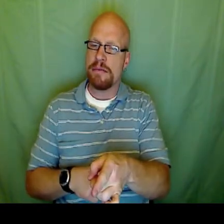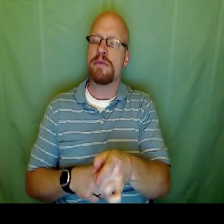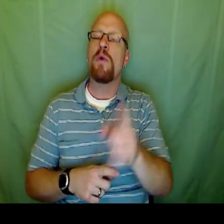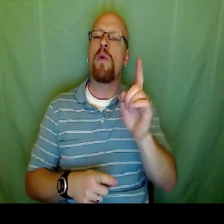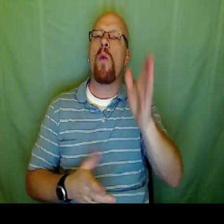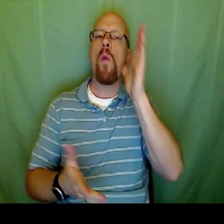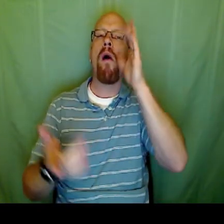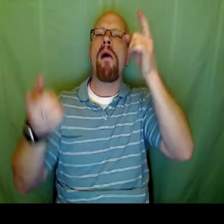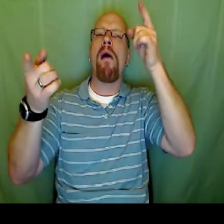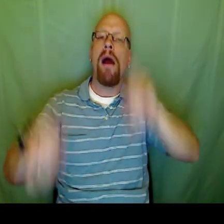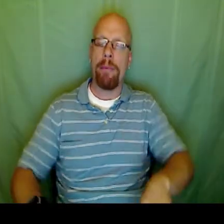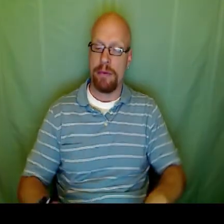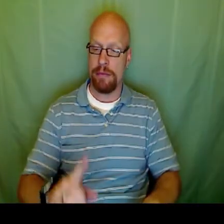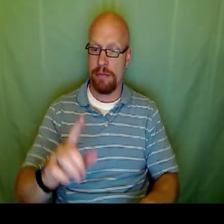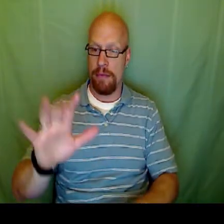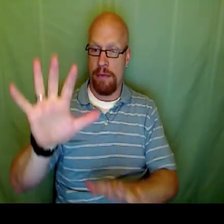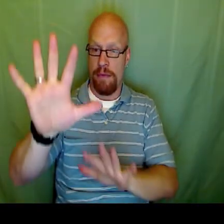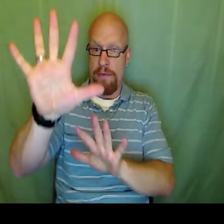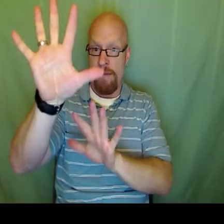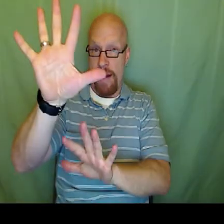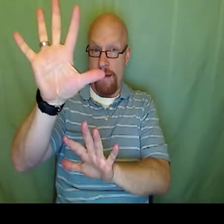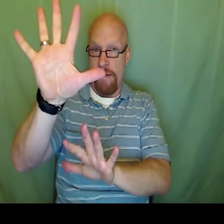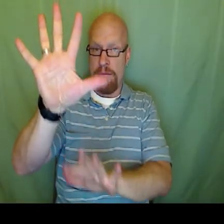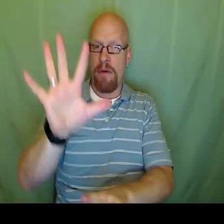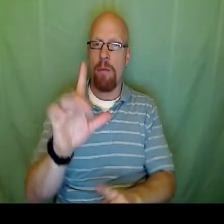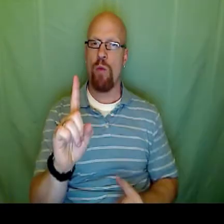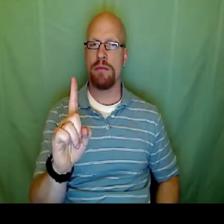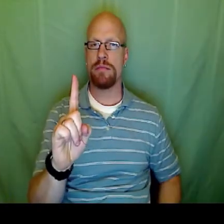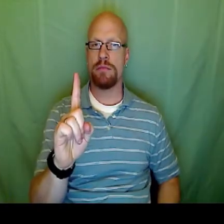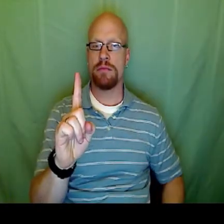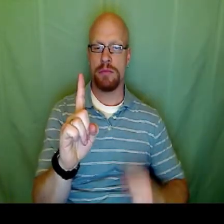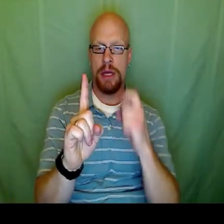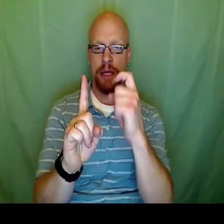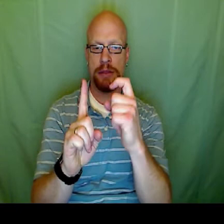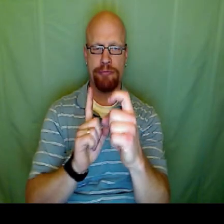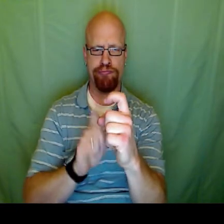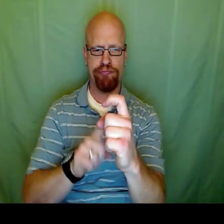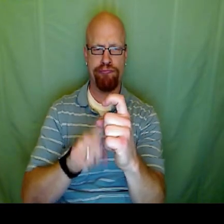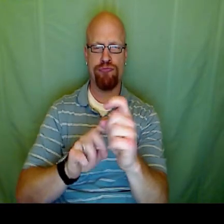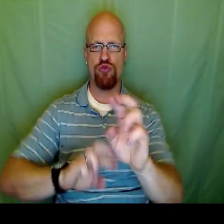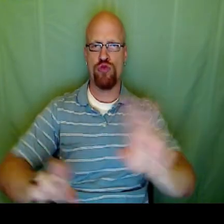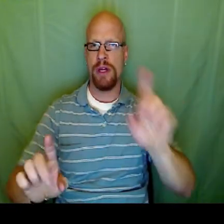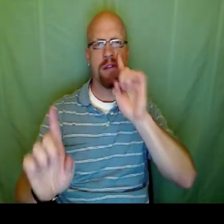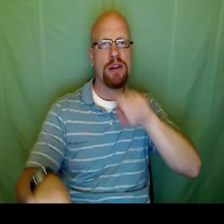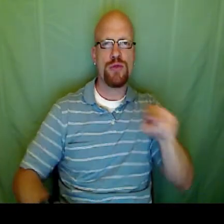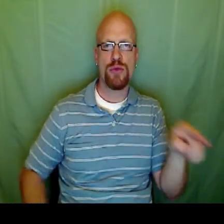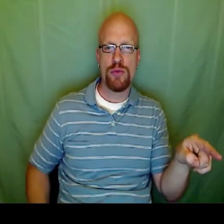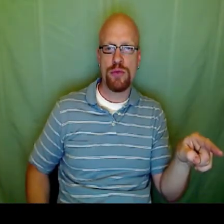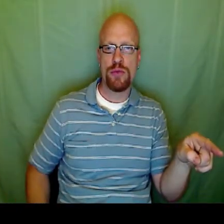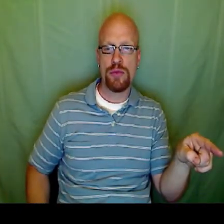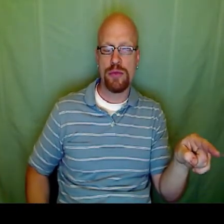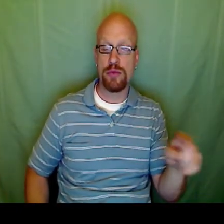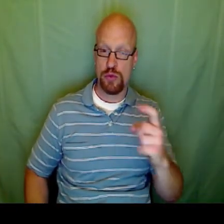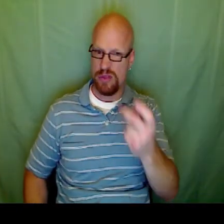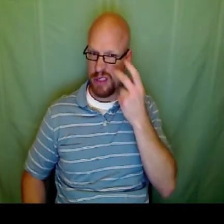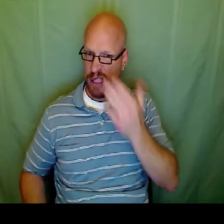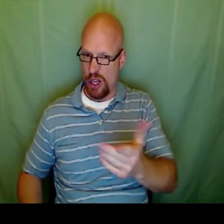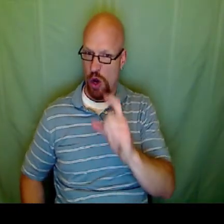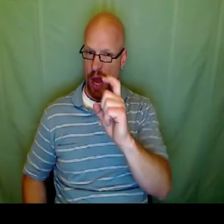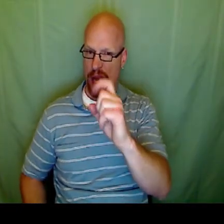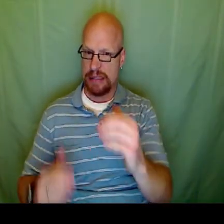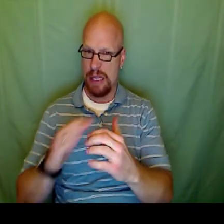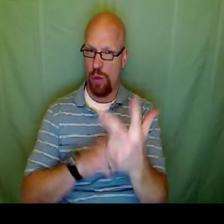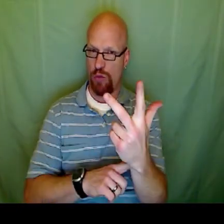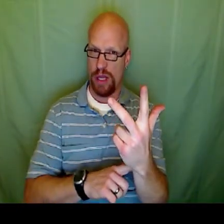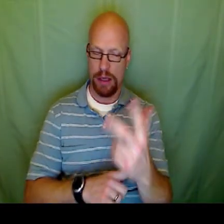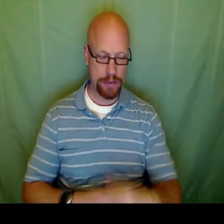relationship. Now the inverse of multiplication is division. Okay? When you divide 5 by 5,